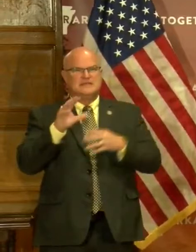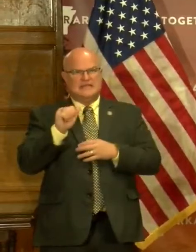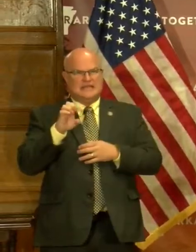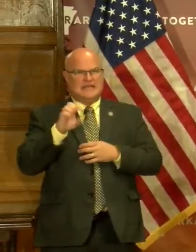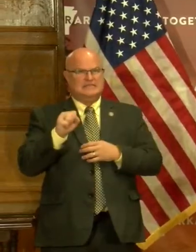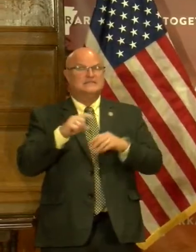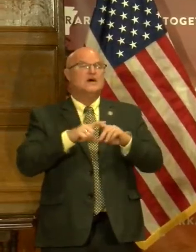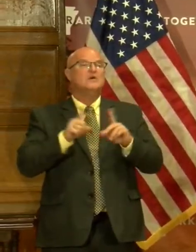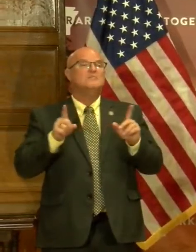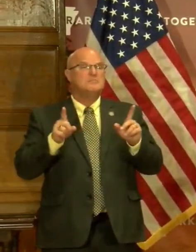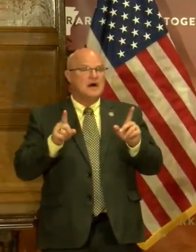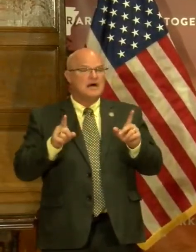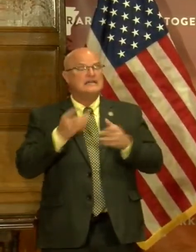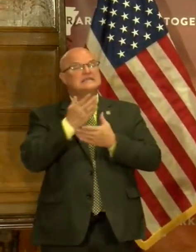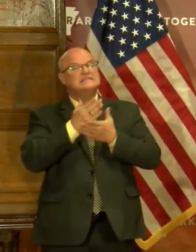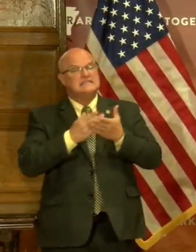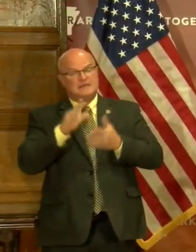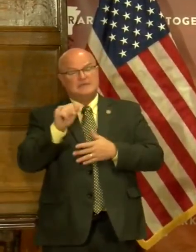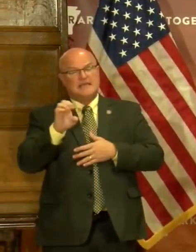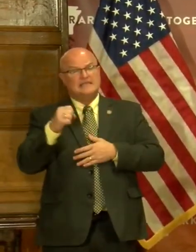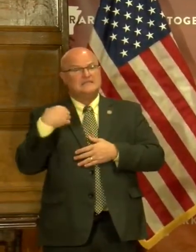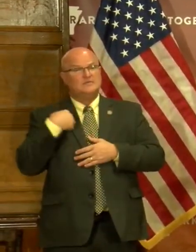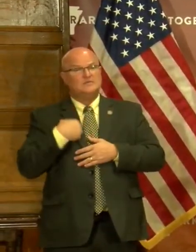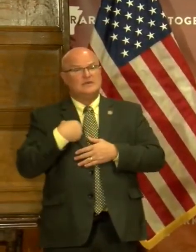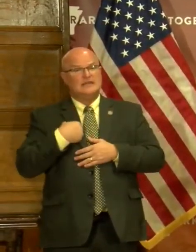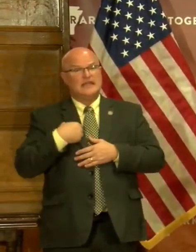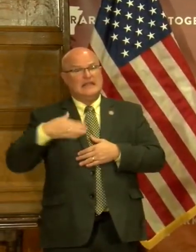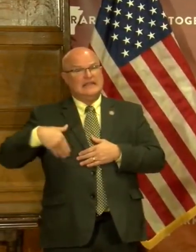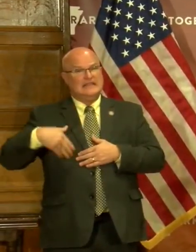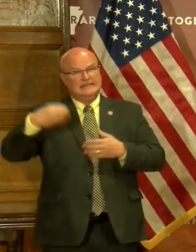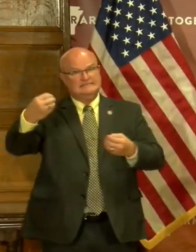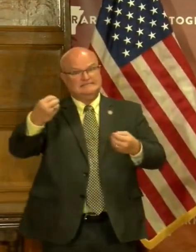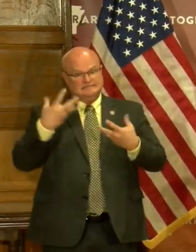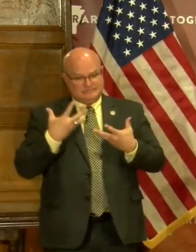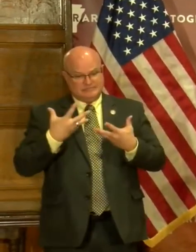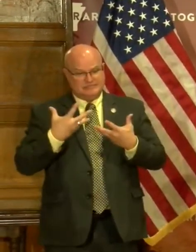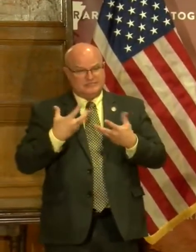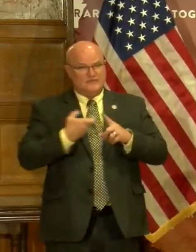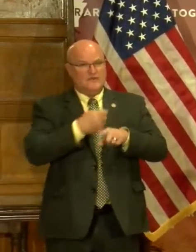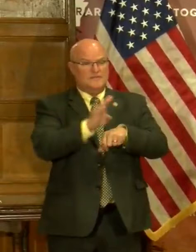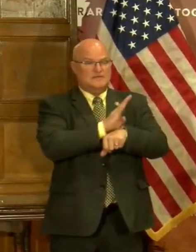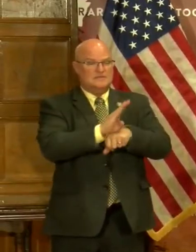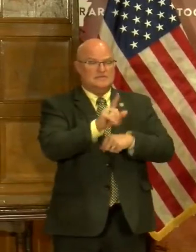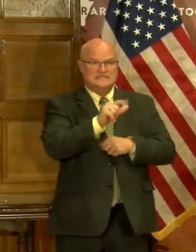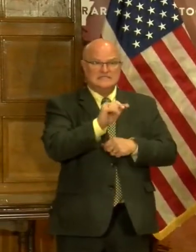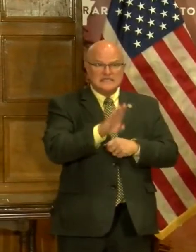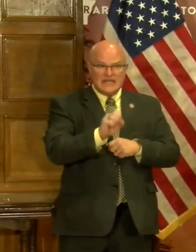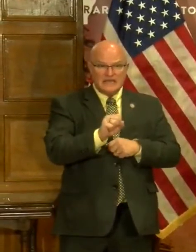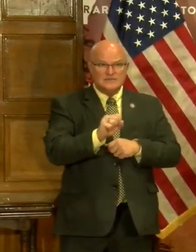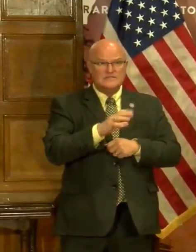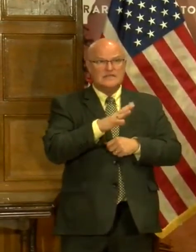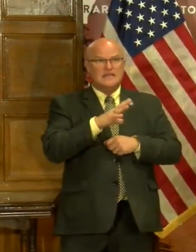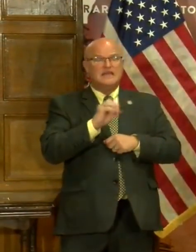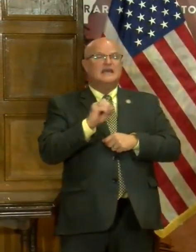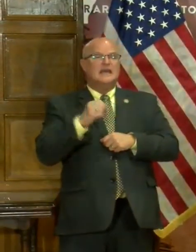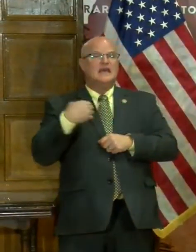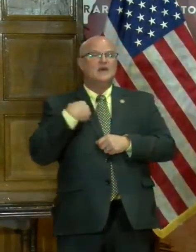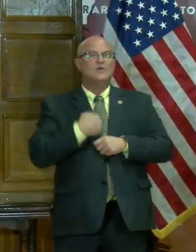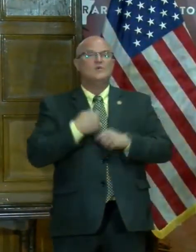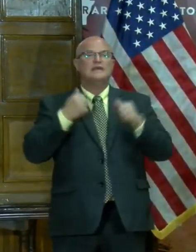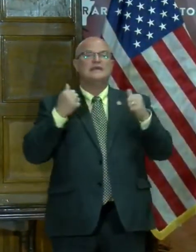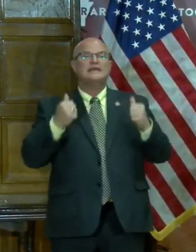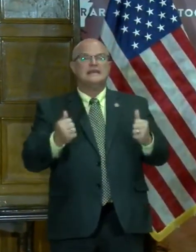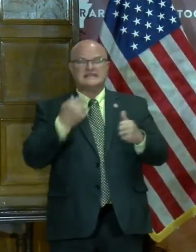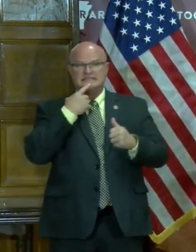cases, but there'll be some cases that we're getting late in from a commercial lab, and we can